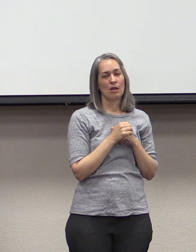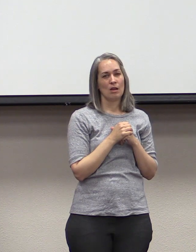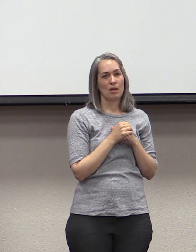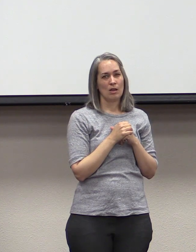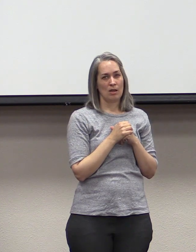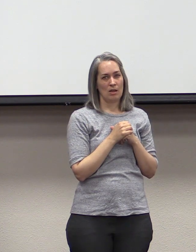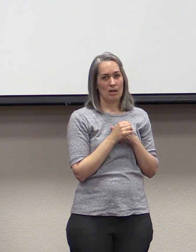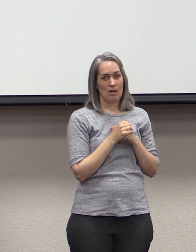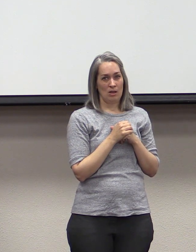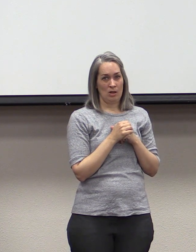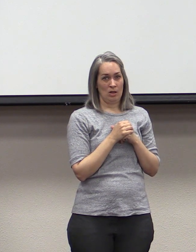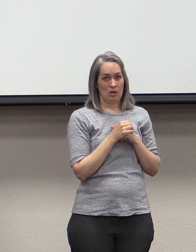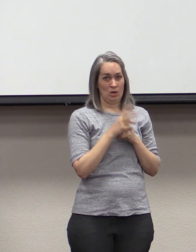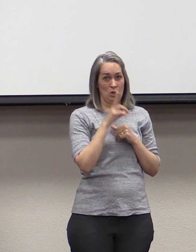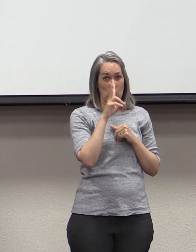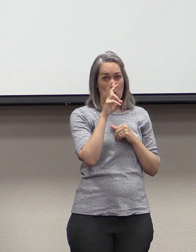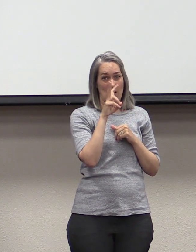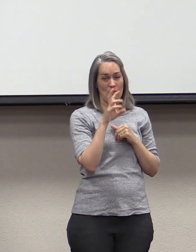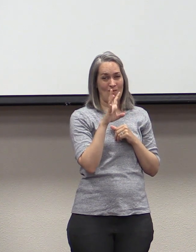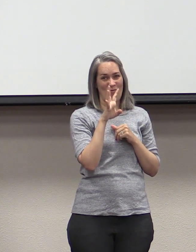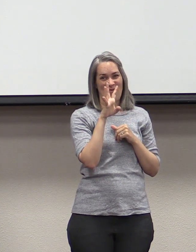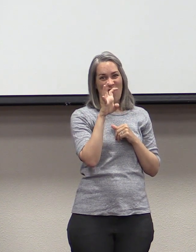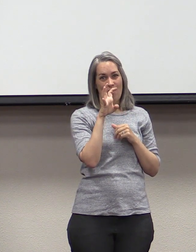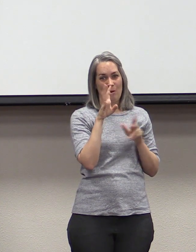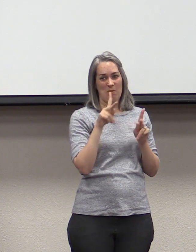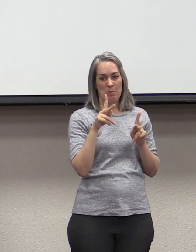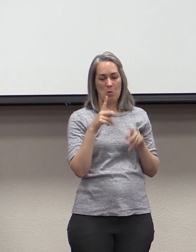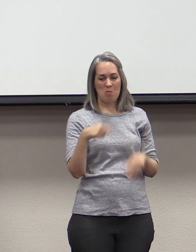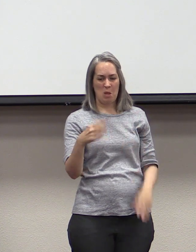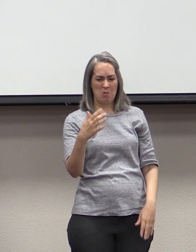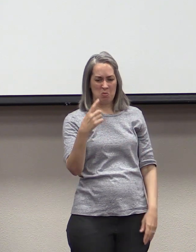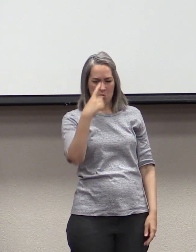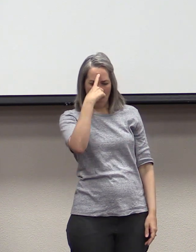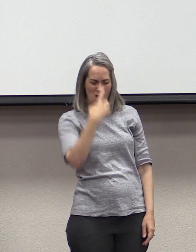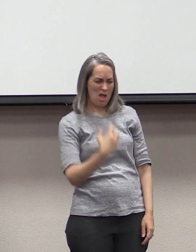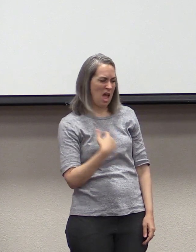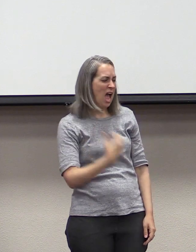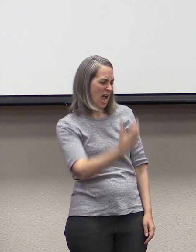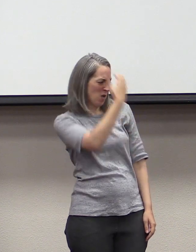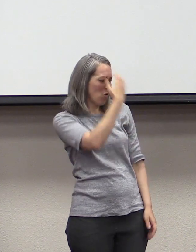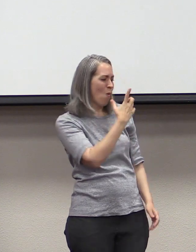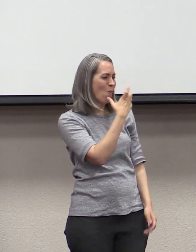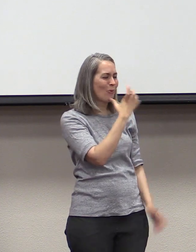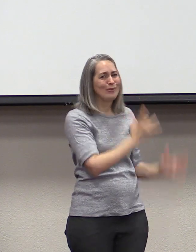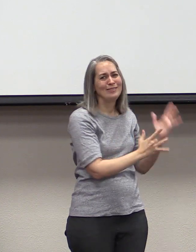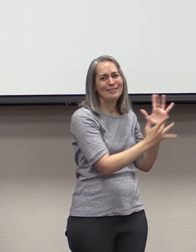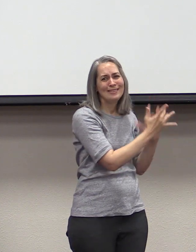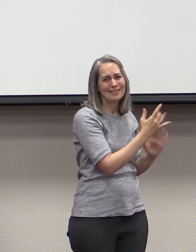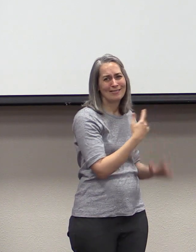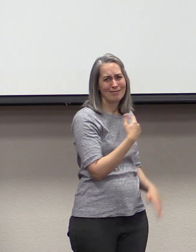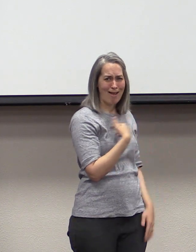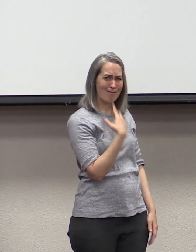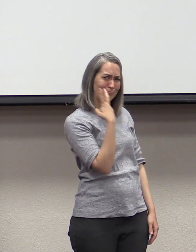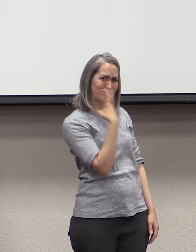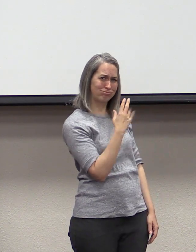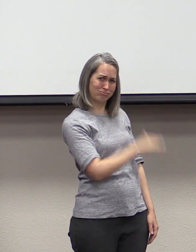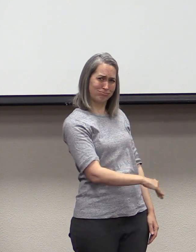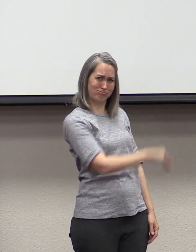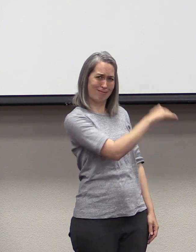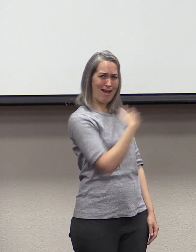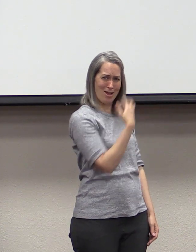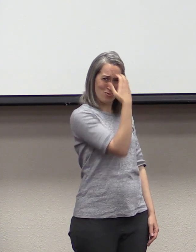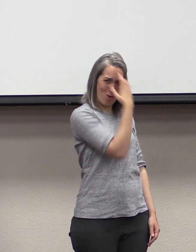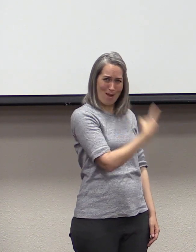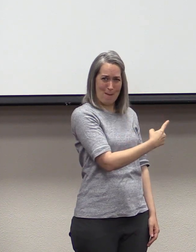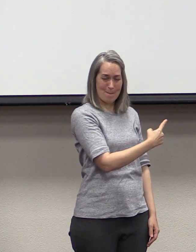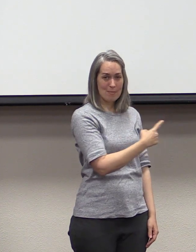those 200, 400 people who knew who Jesus who Jesus was, they had to let go